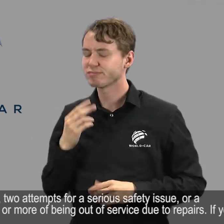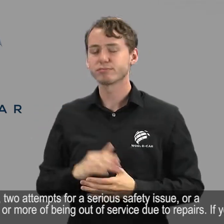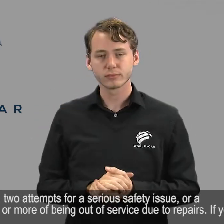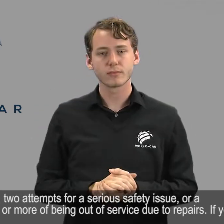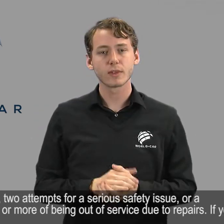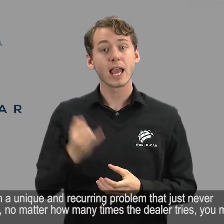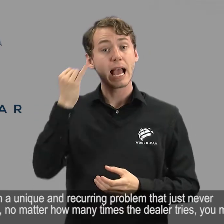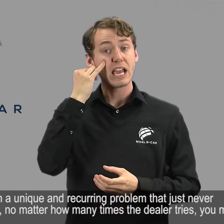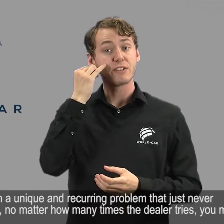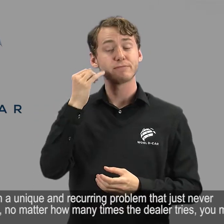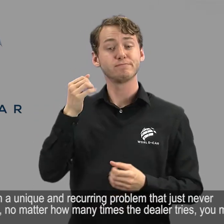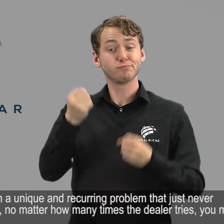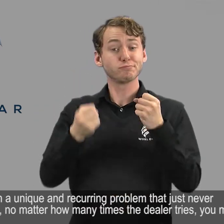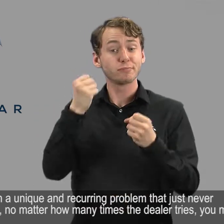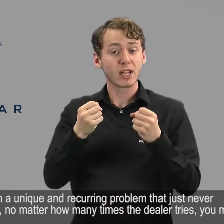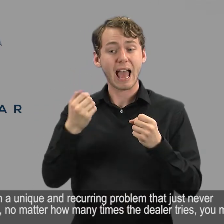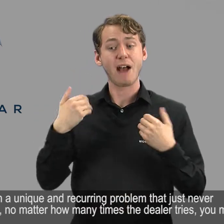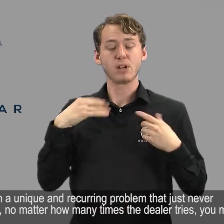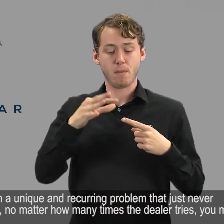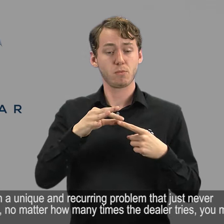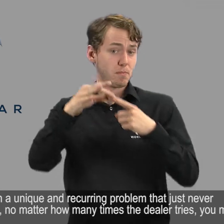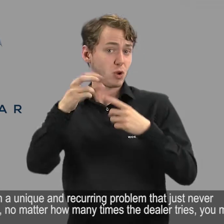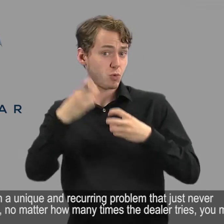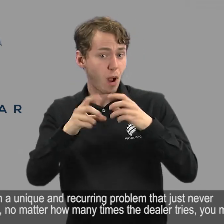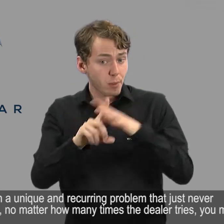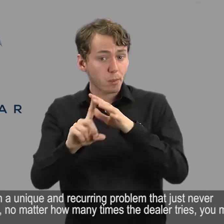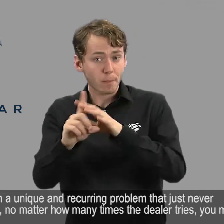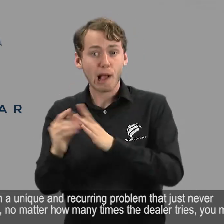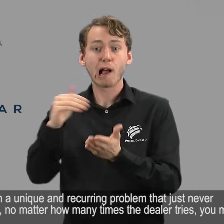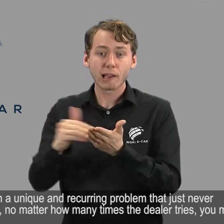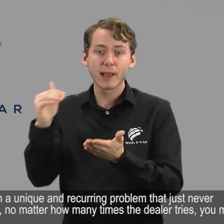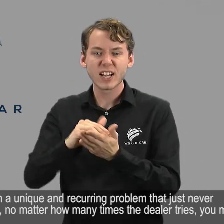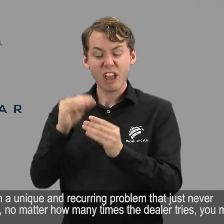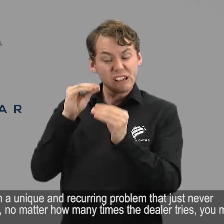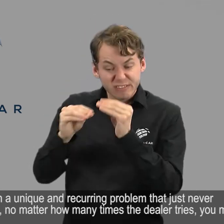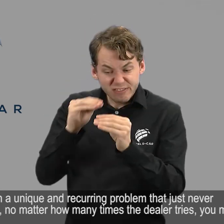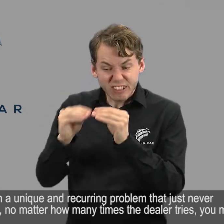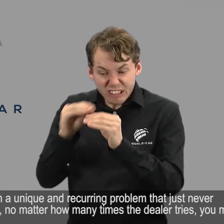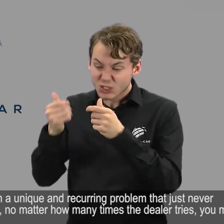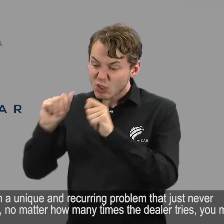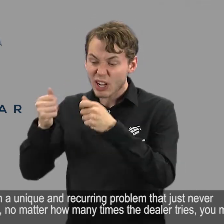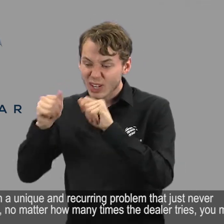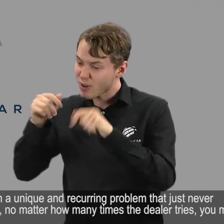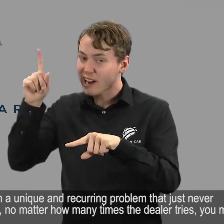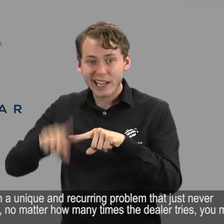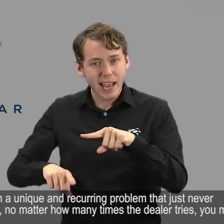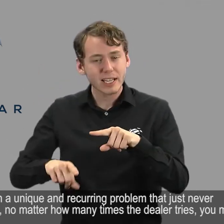If you have a vehicle with a unique and recurring problem that just never seems to get fixed, no matter